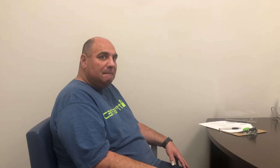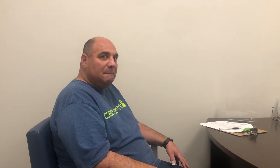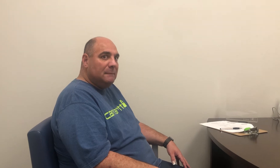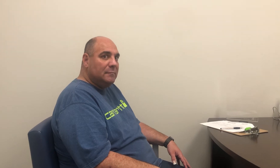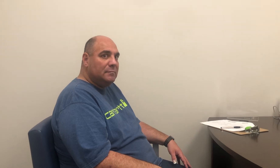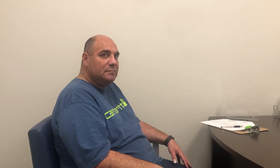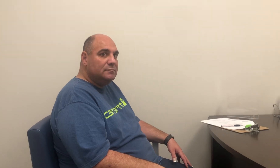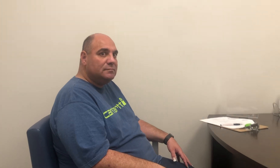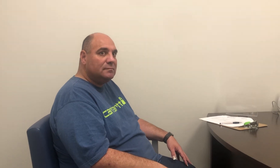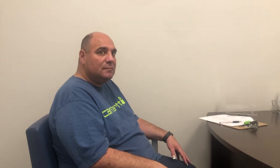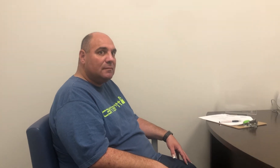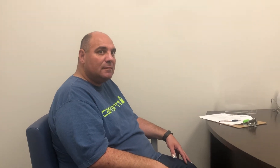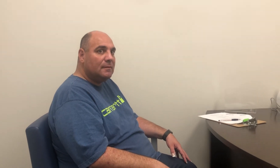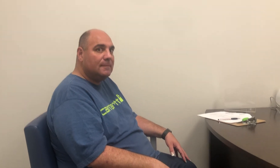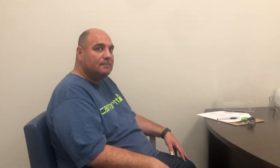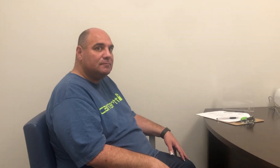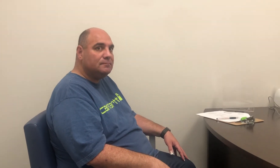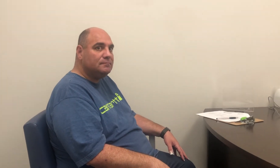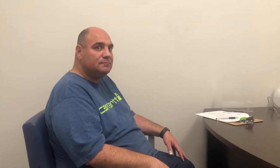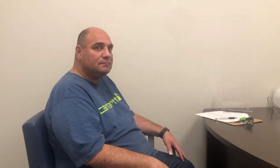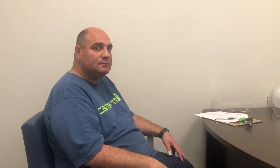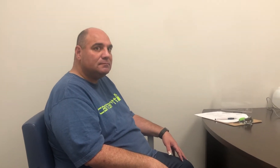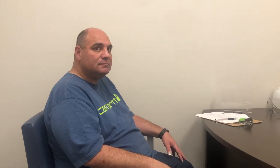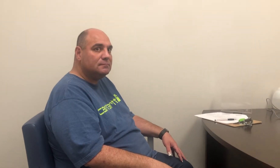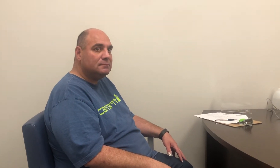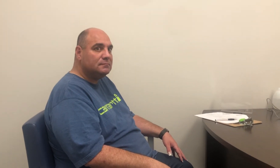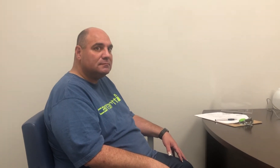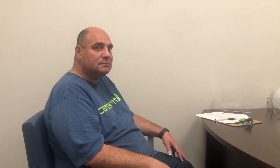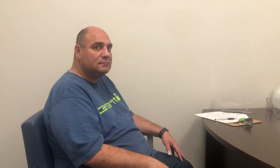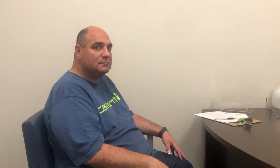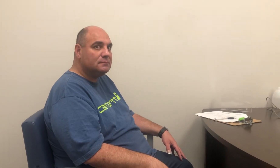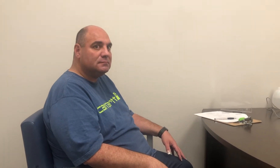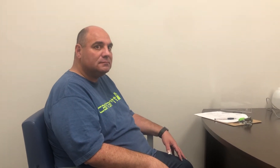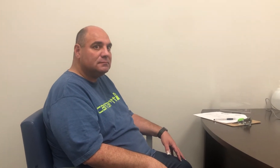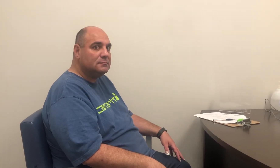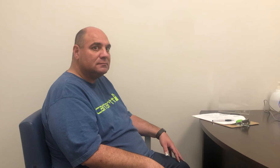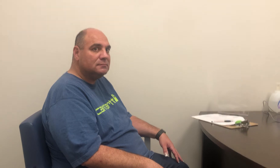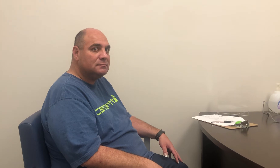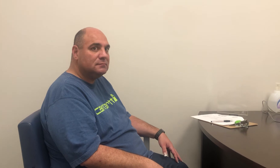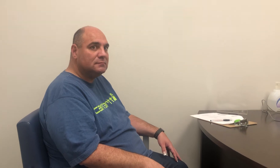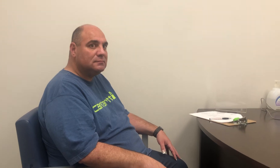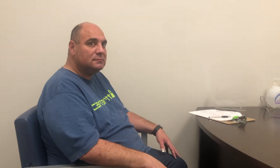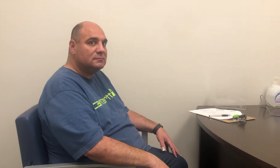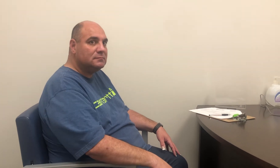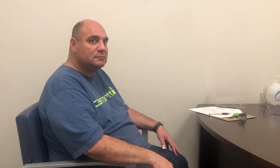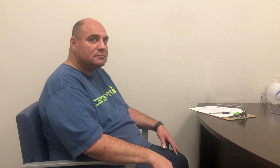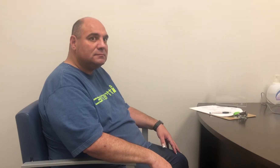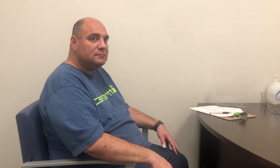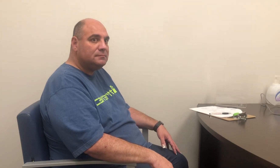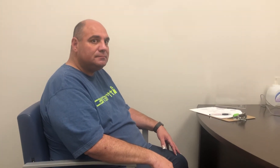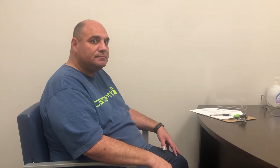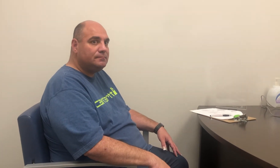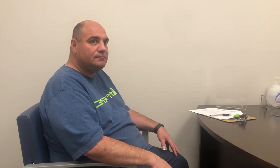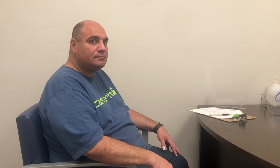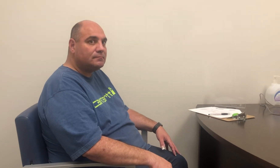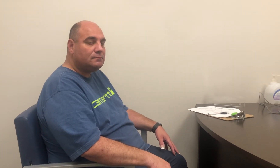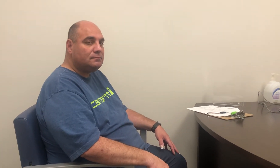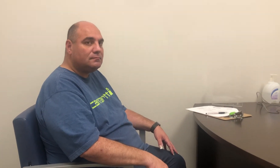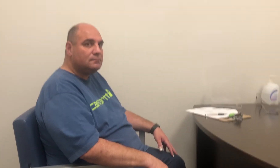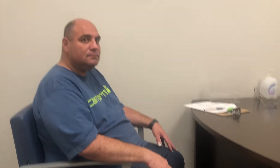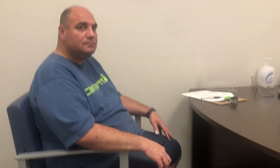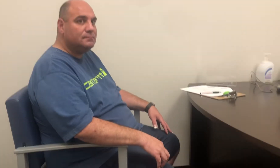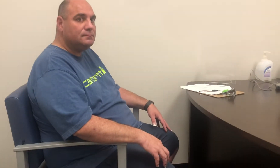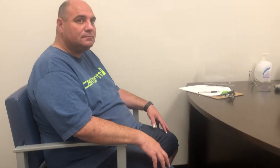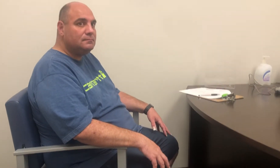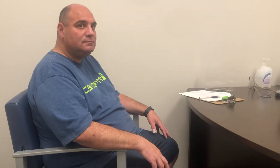he was able to acquire morphemic awareness of the English language. It's kind of an anomaly.